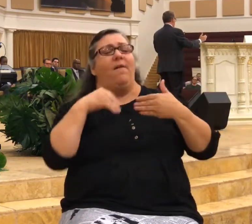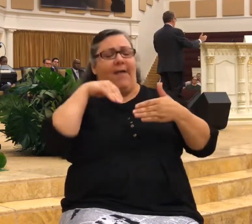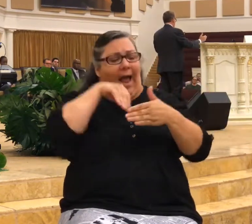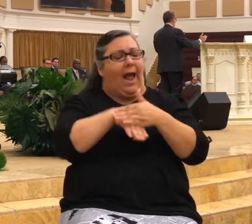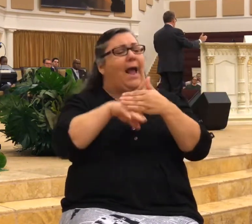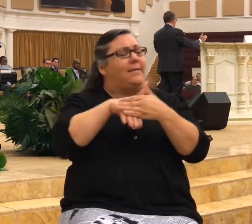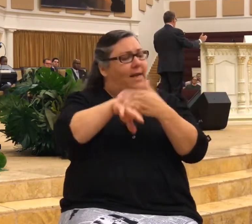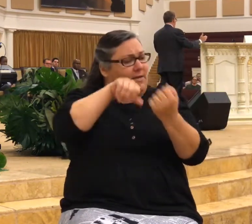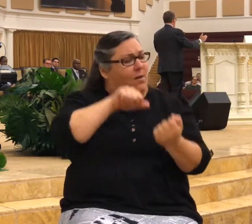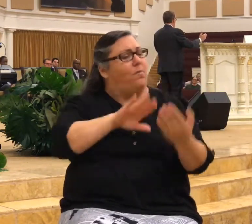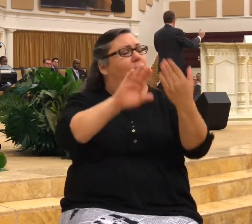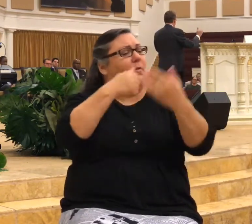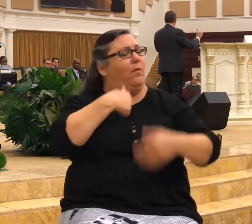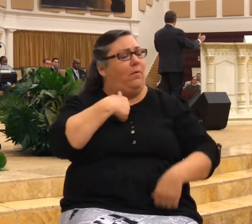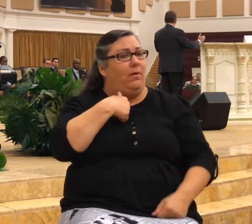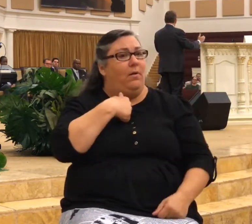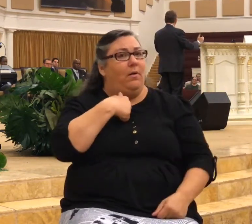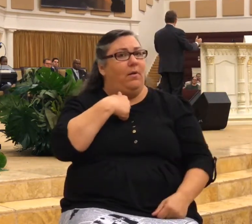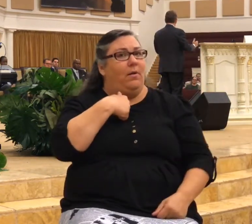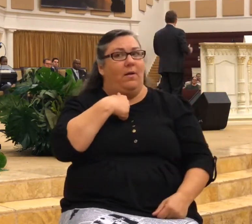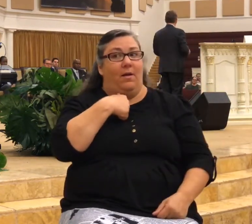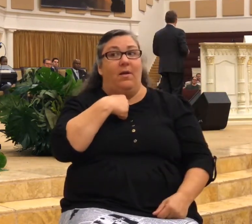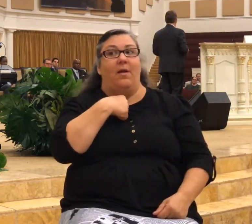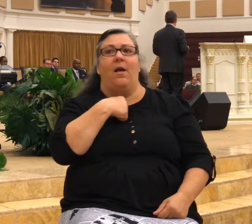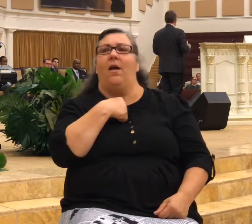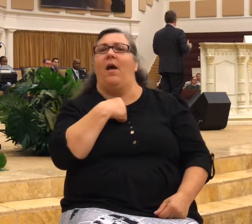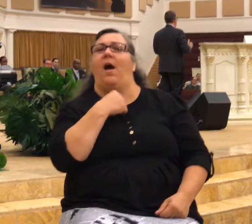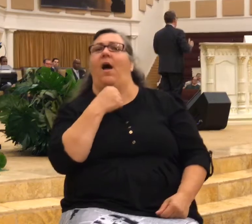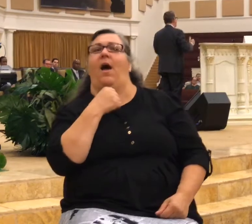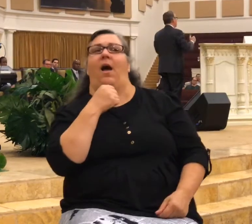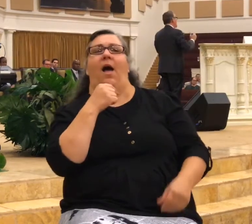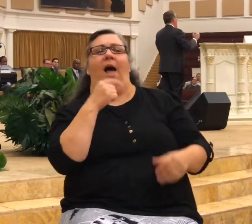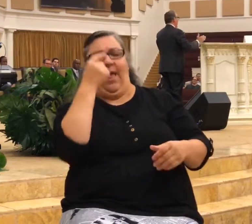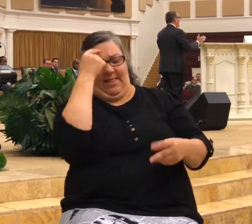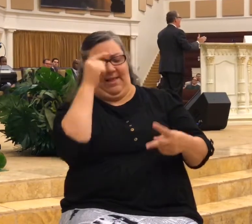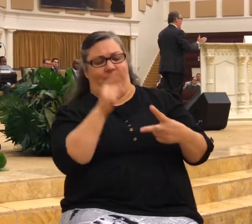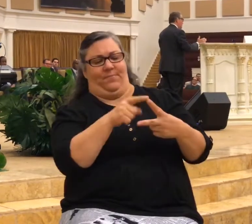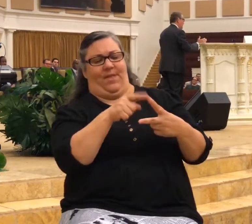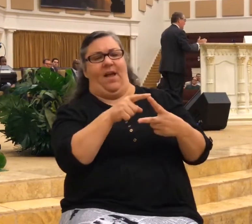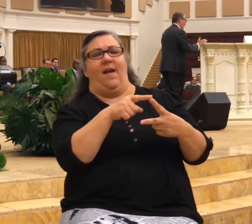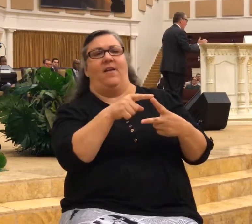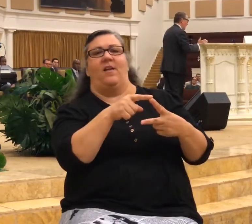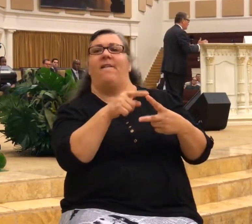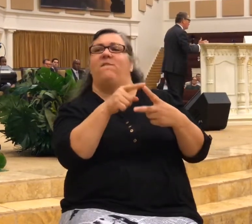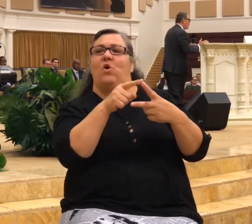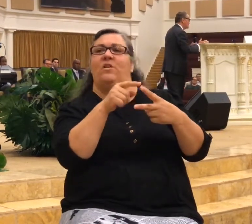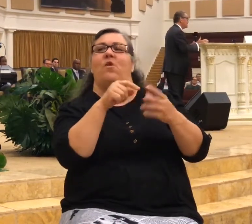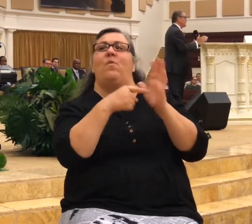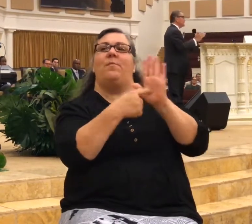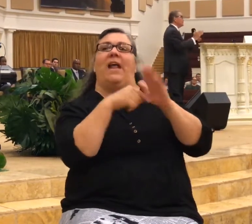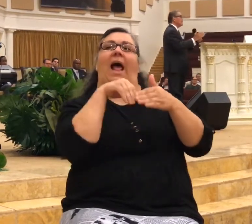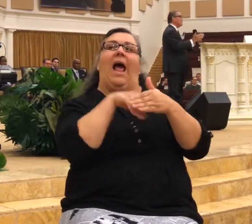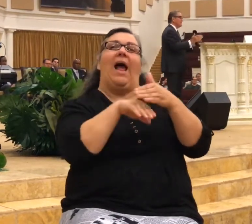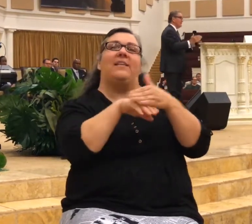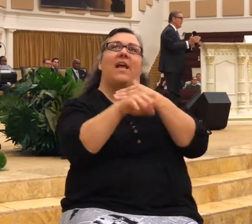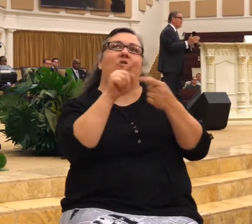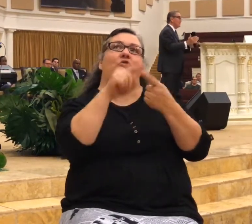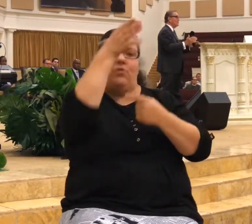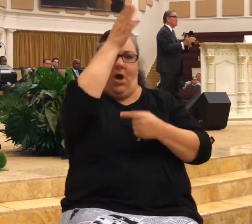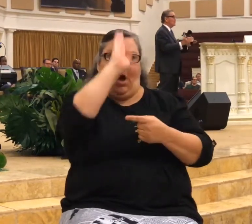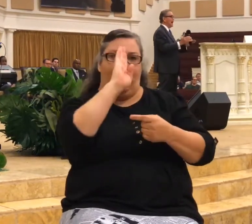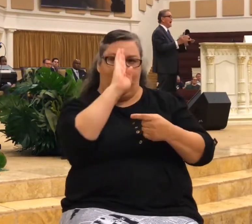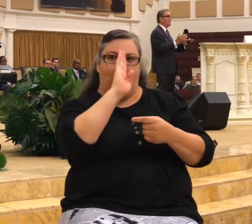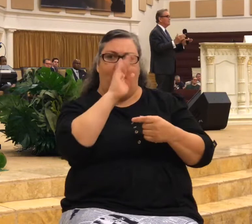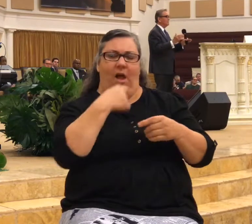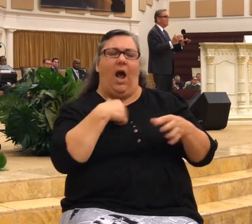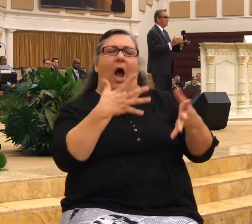welcome in my presence. I believe it, first of all, represents access to God. And just let me take a